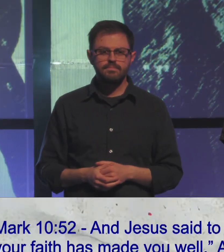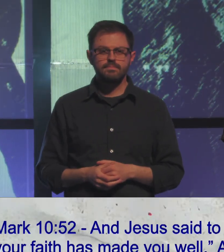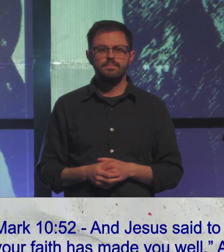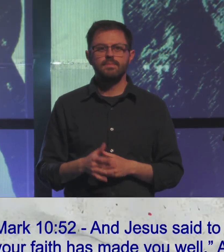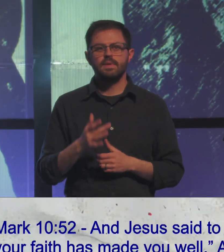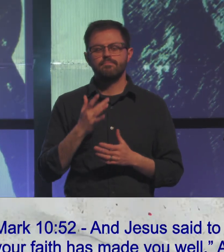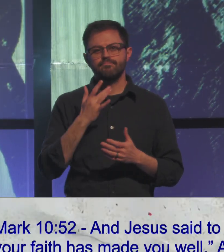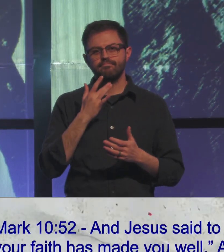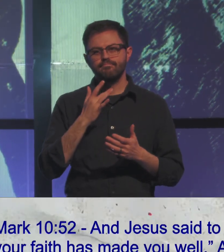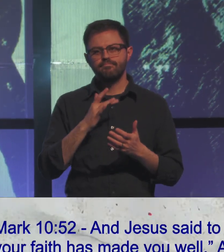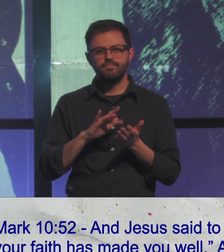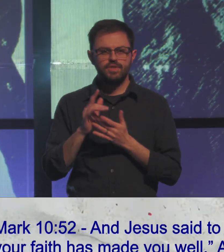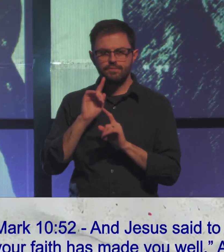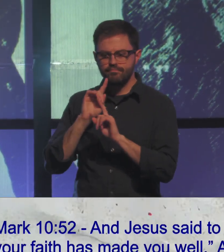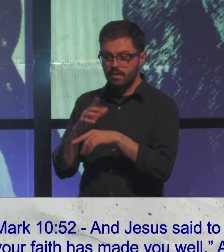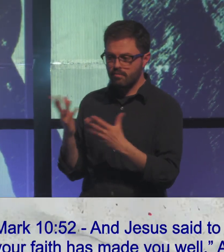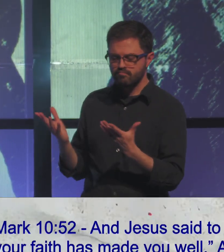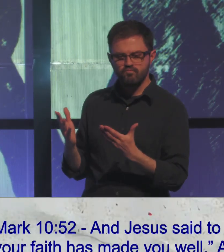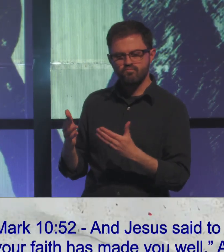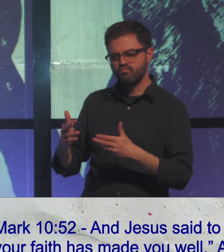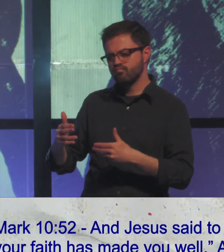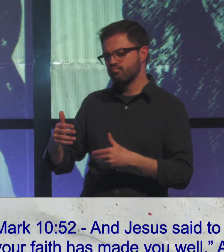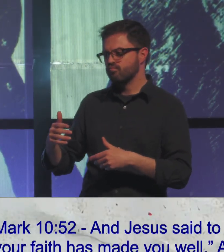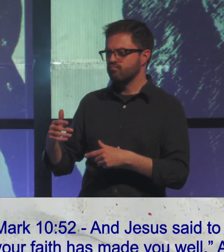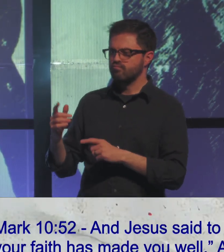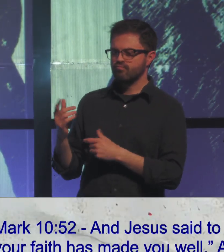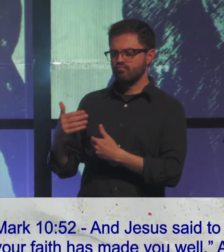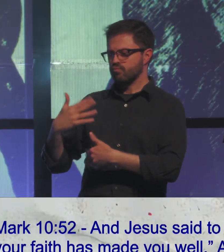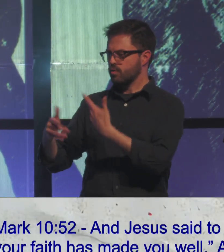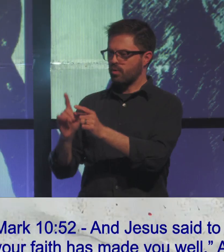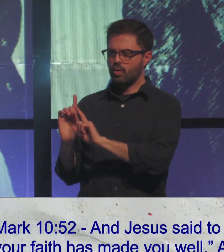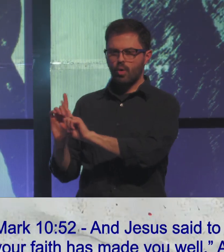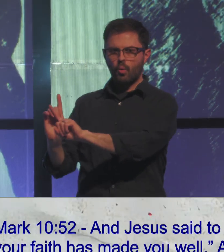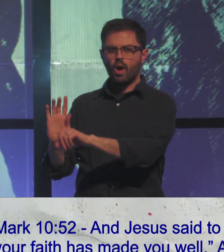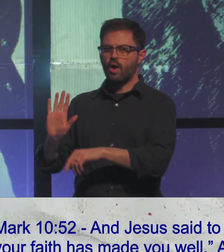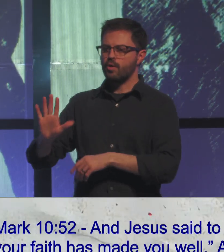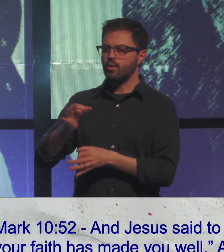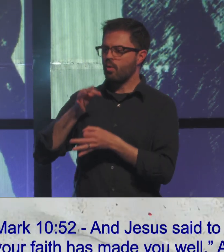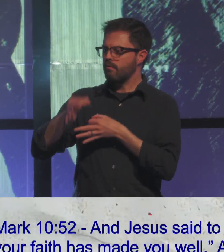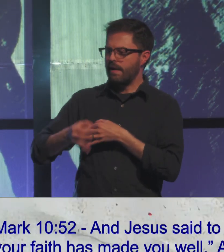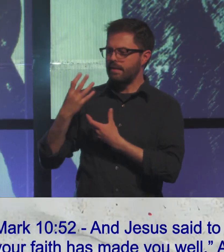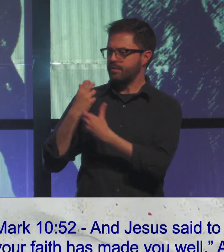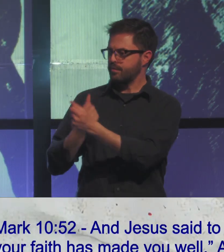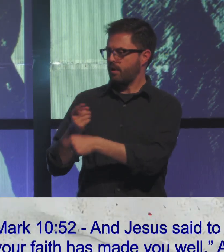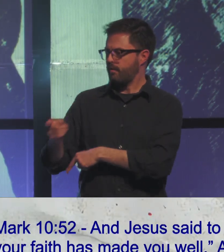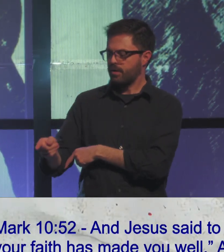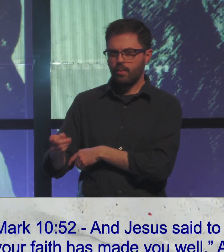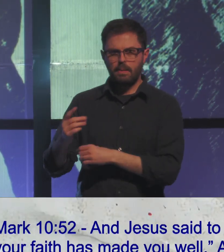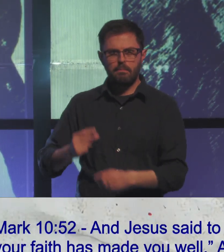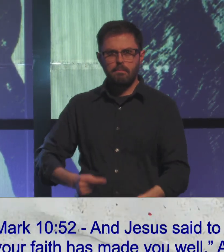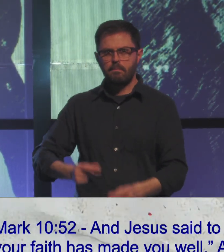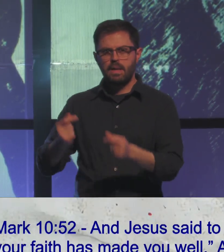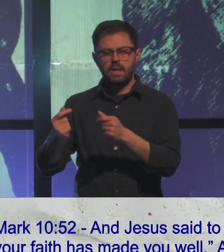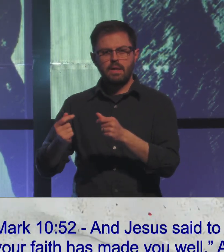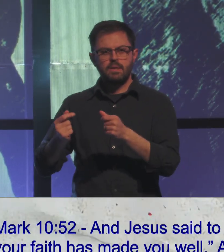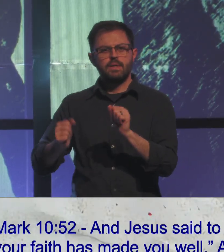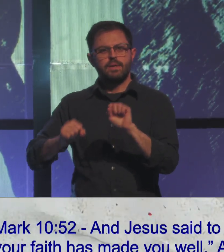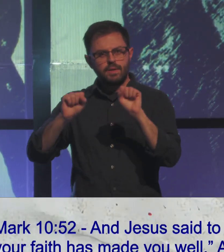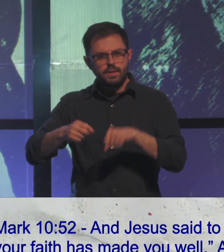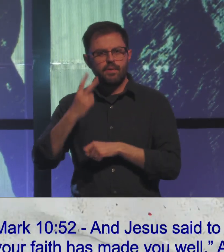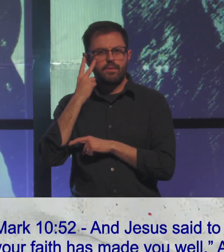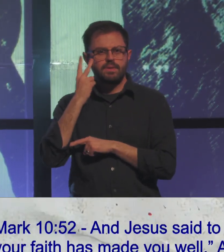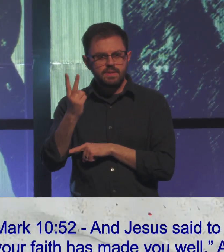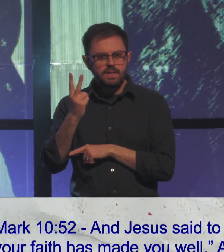Jesus says to him, go your way, your faith has made you well. And immediately he recovered his sight and followed